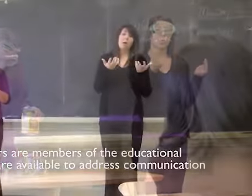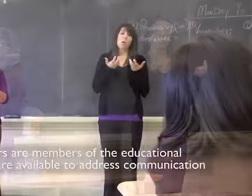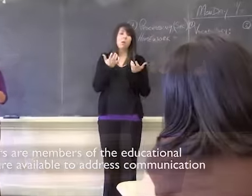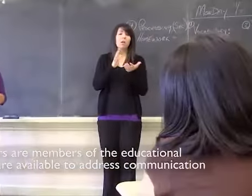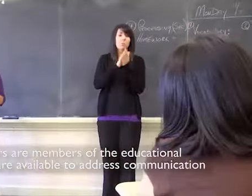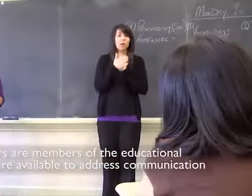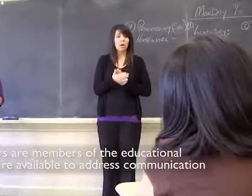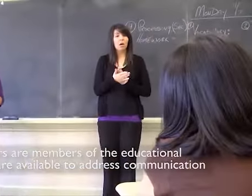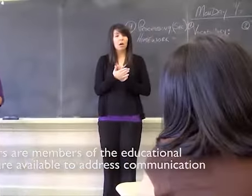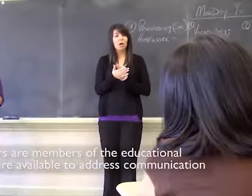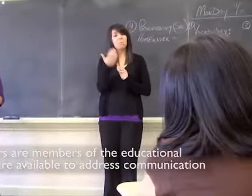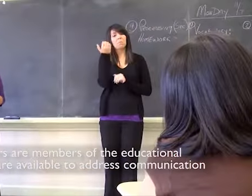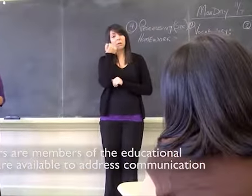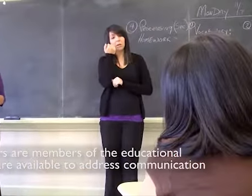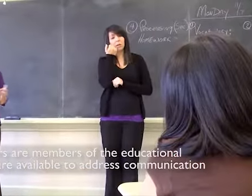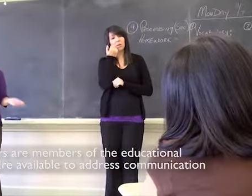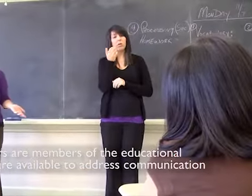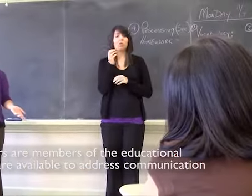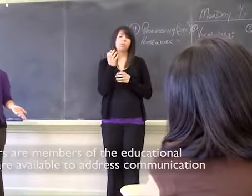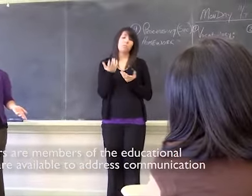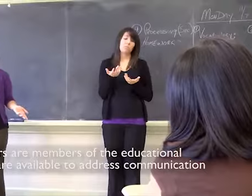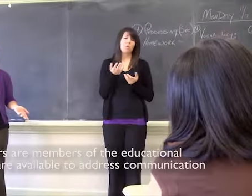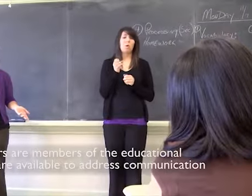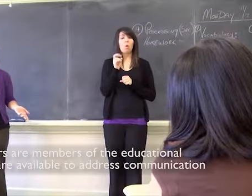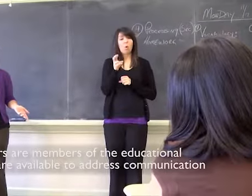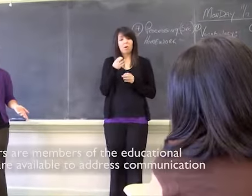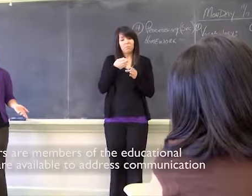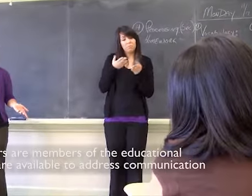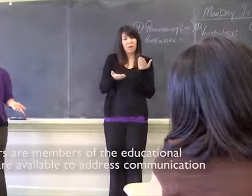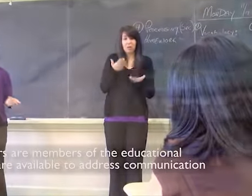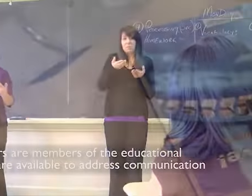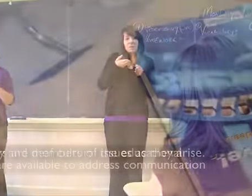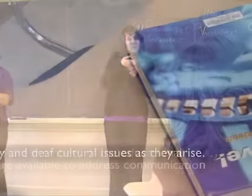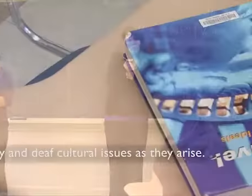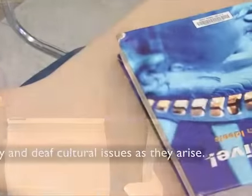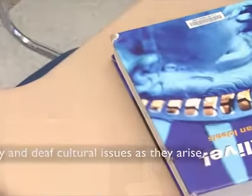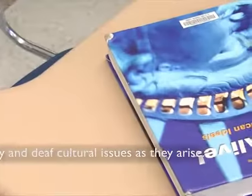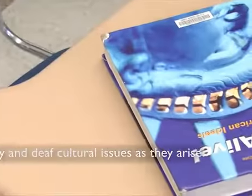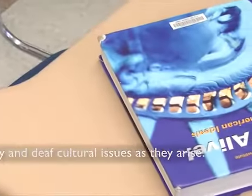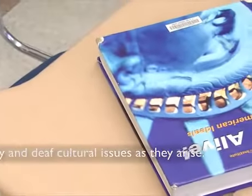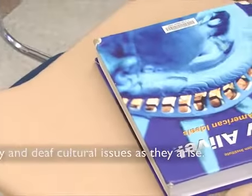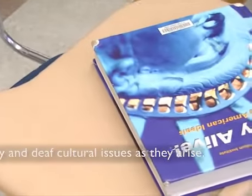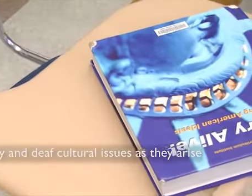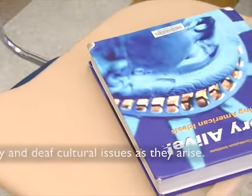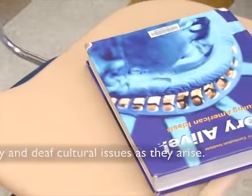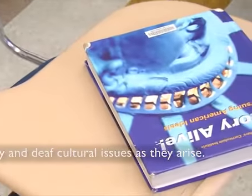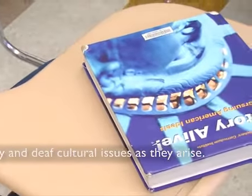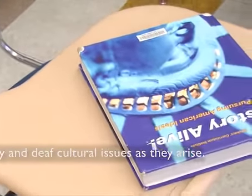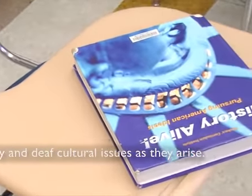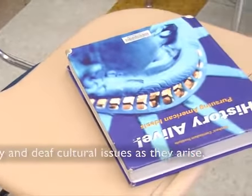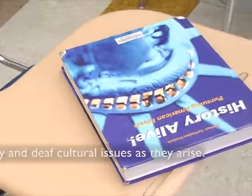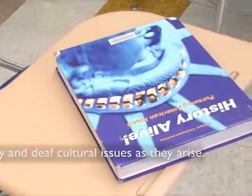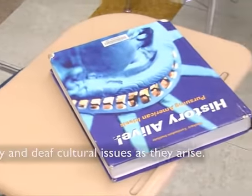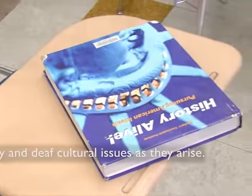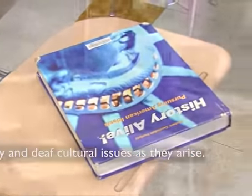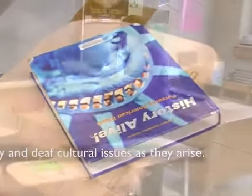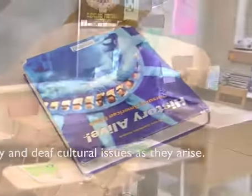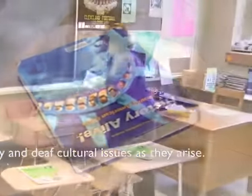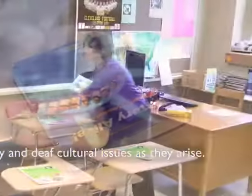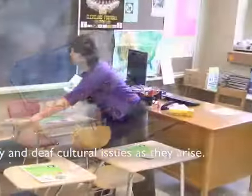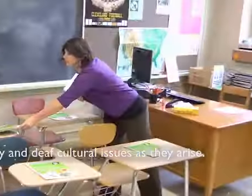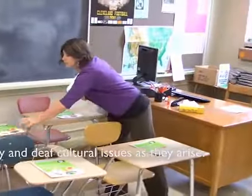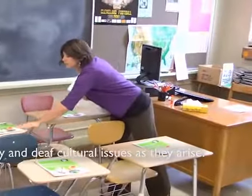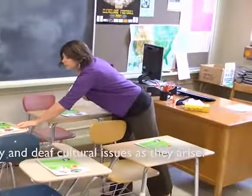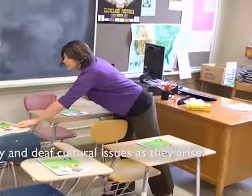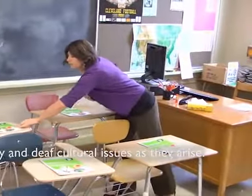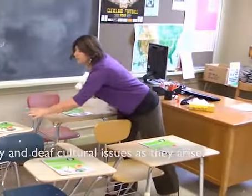Interpreters are members of the educational team and are available to address communication, accessibility, and deaf cultural issues as